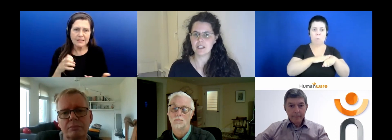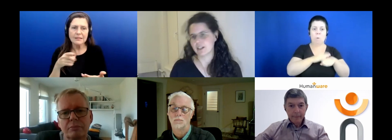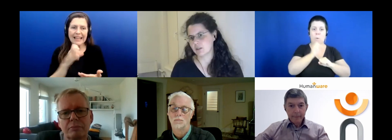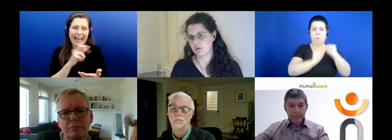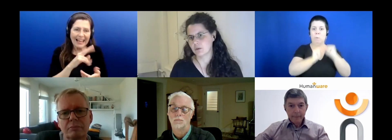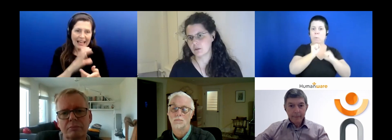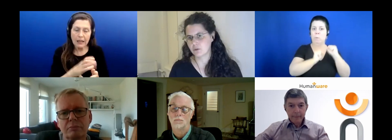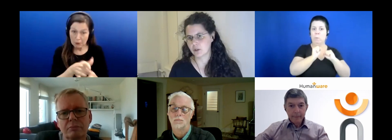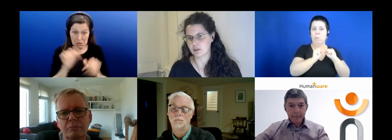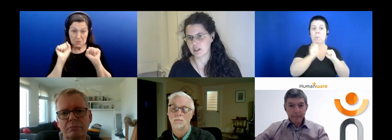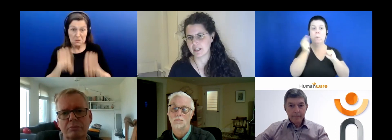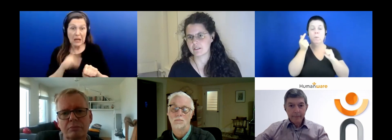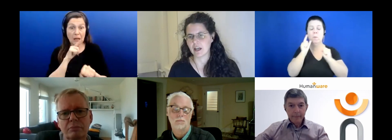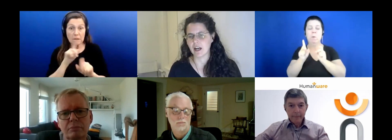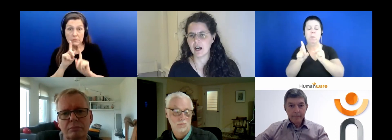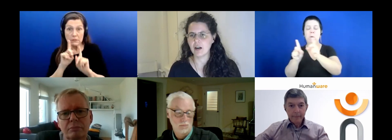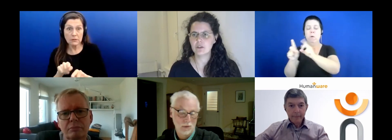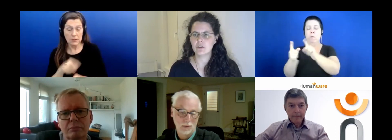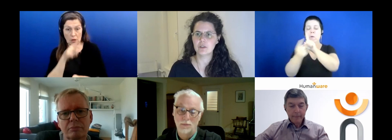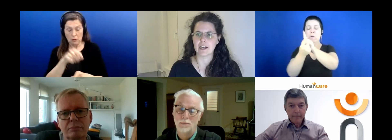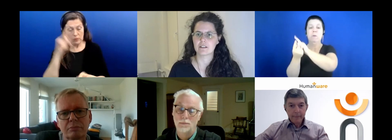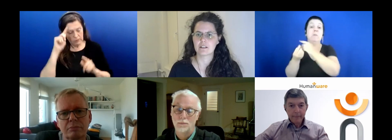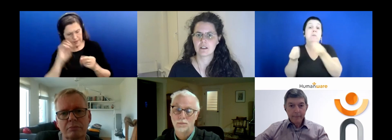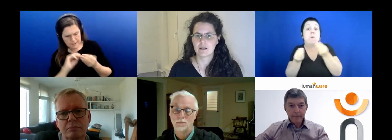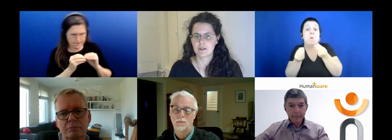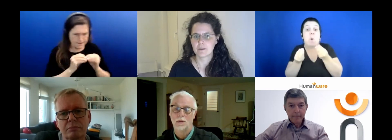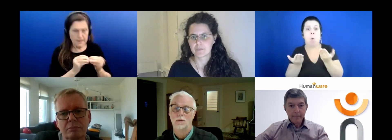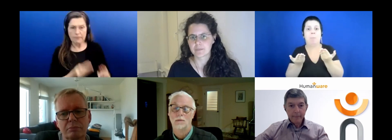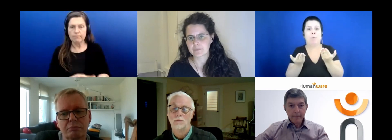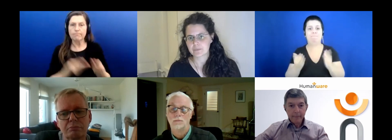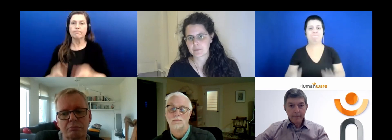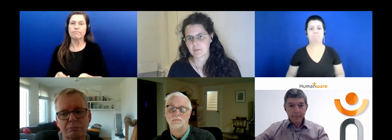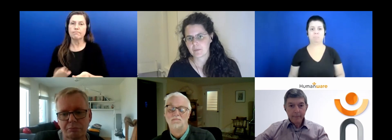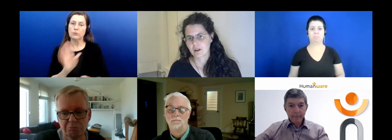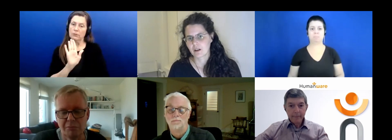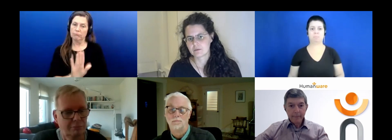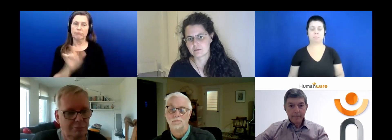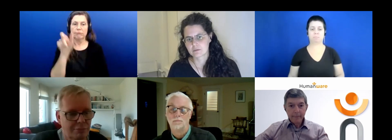make available for your clients. How do you do that?